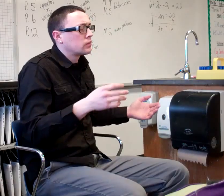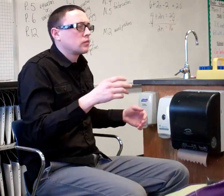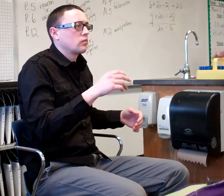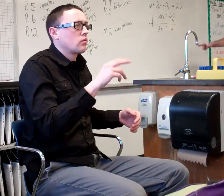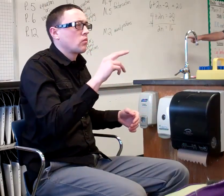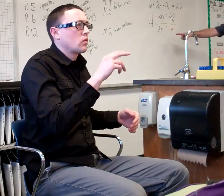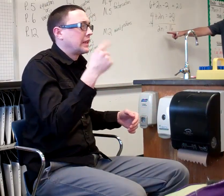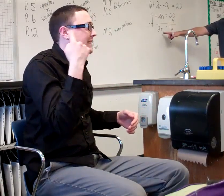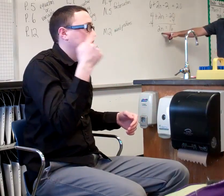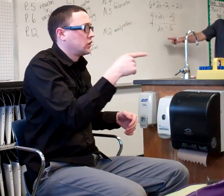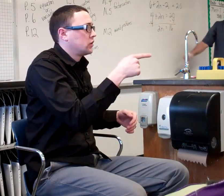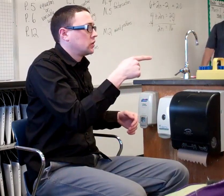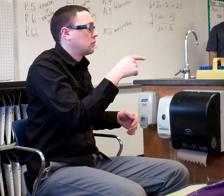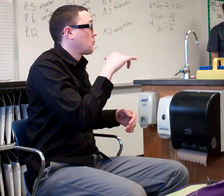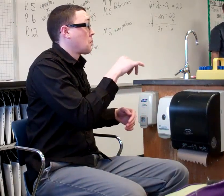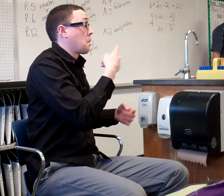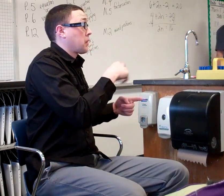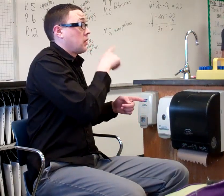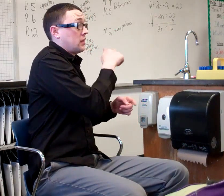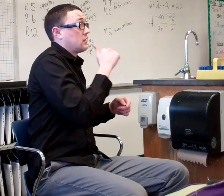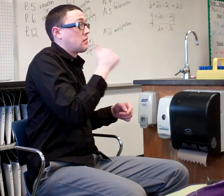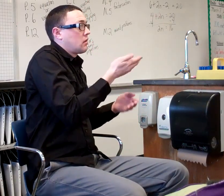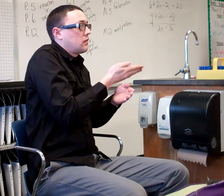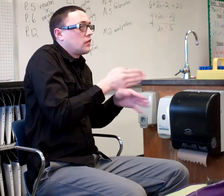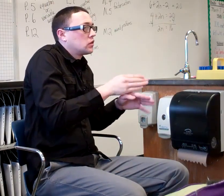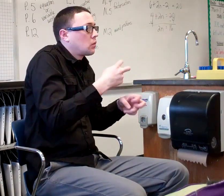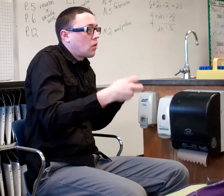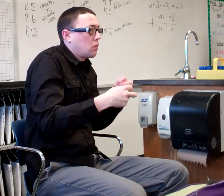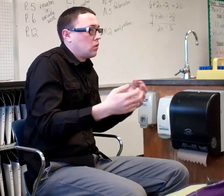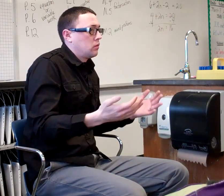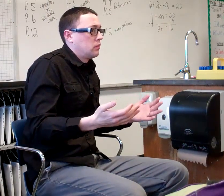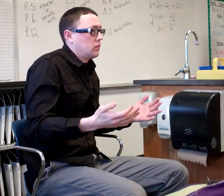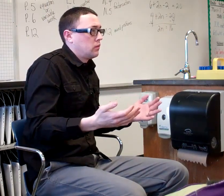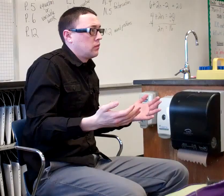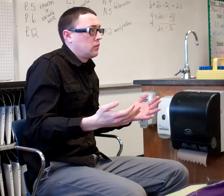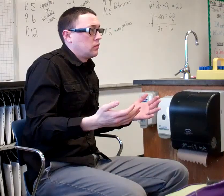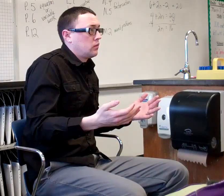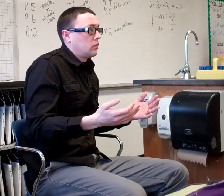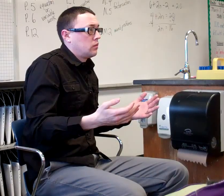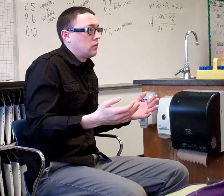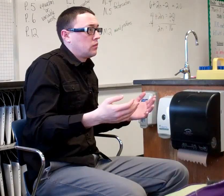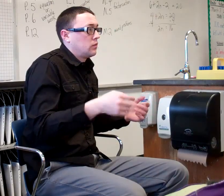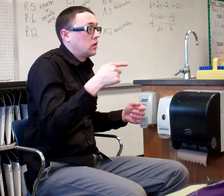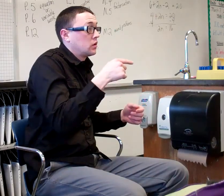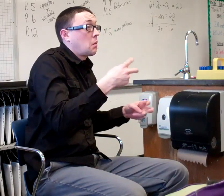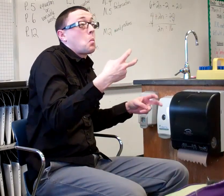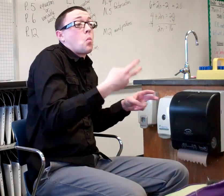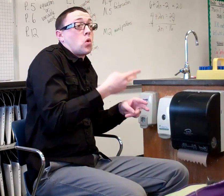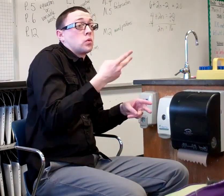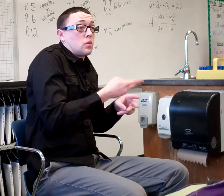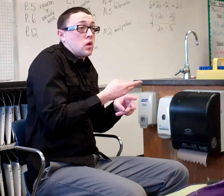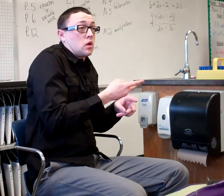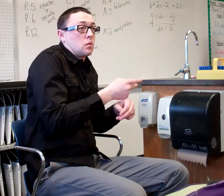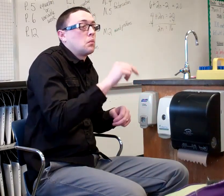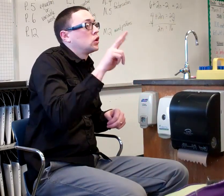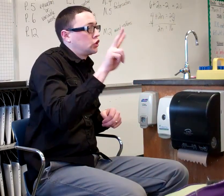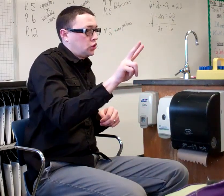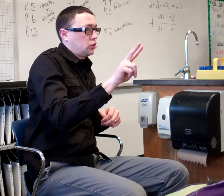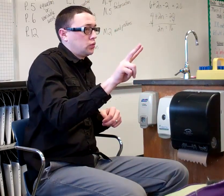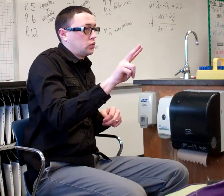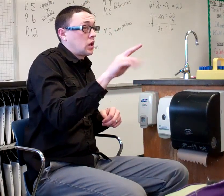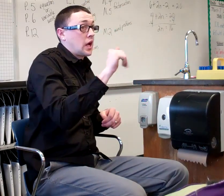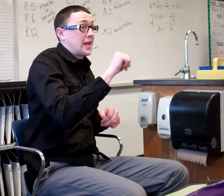that's not a division problem. What's happening to the variable? Oh, It's being multiplied by 2. Alan, tell me